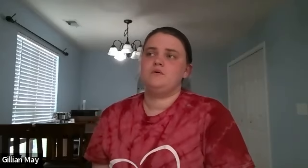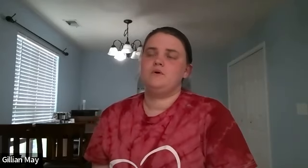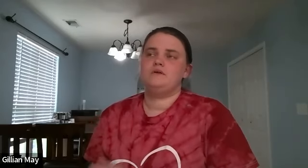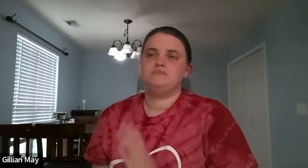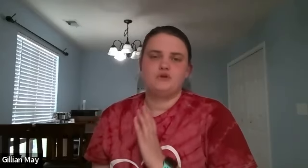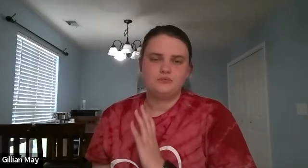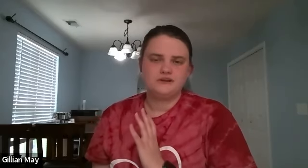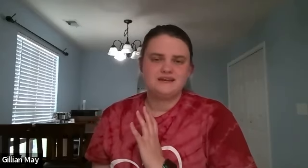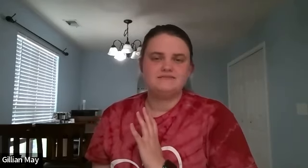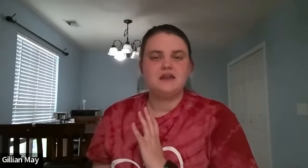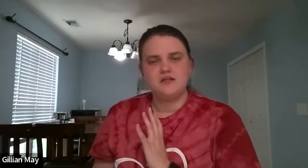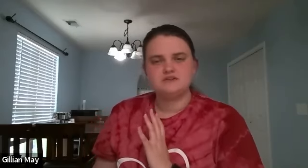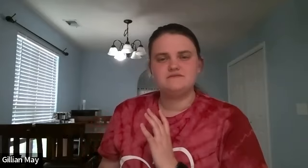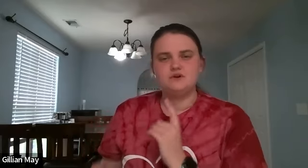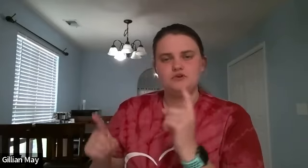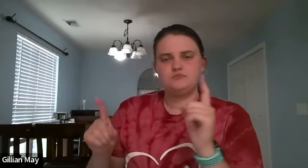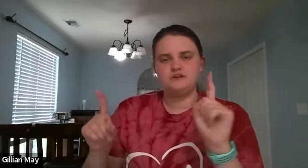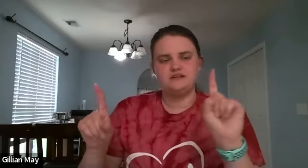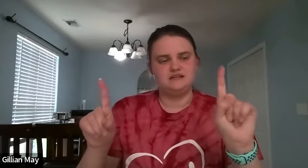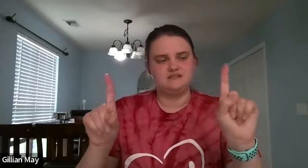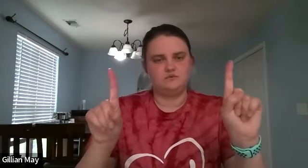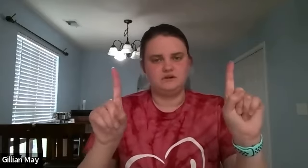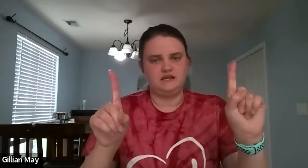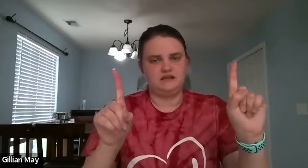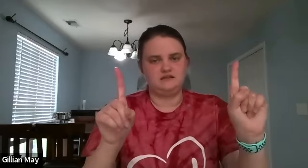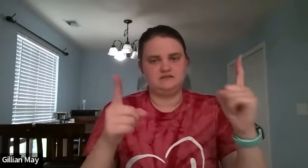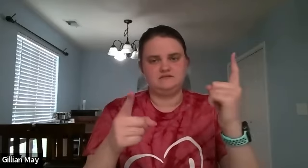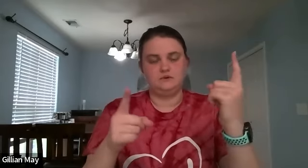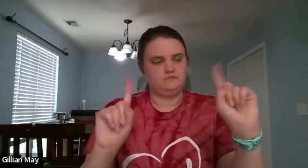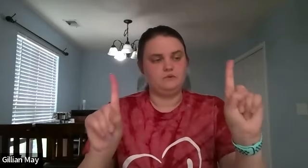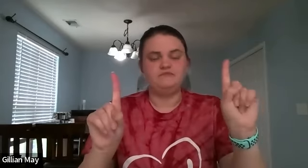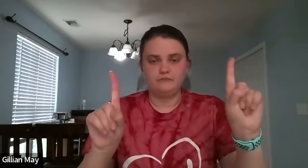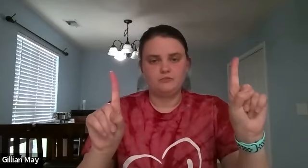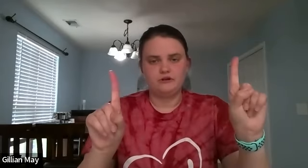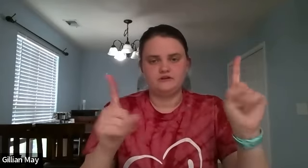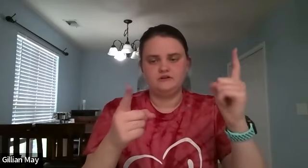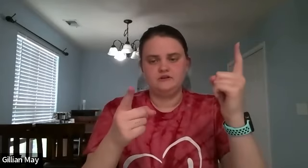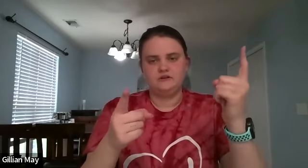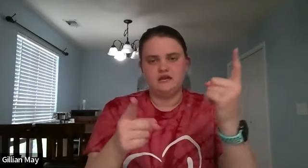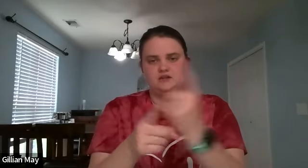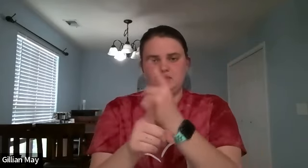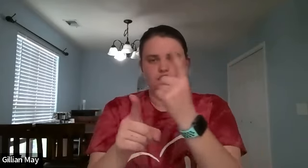Or appropriate. Another sign for appropriate is one hand, one pointer, and you go